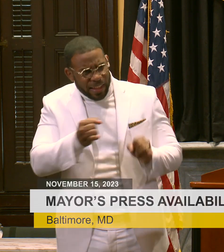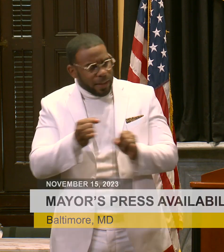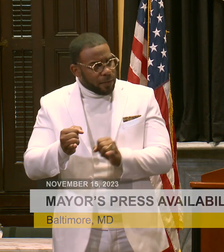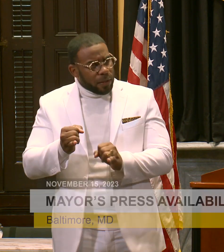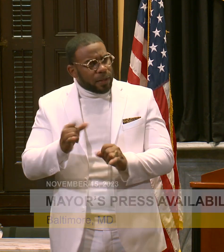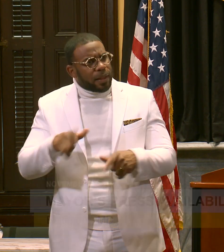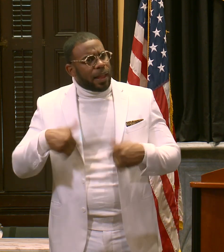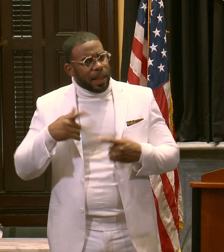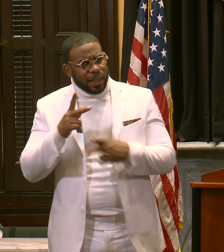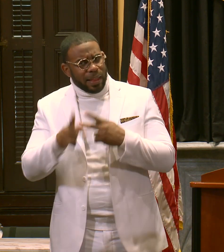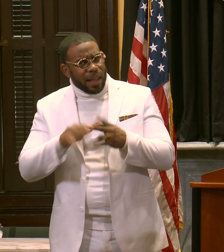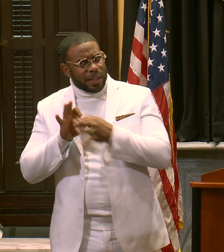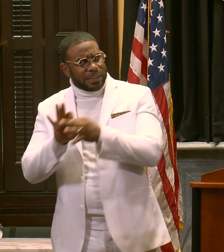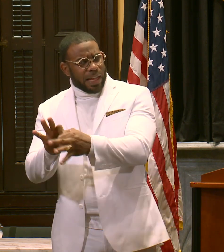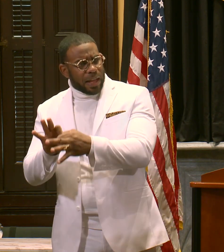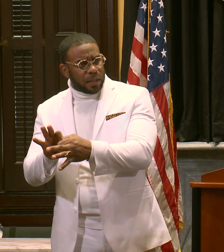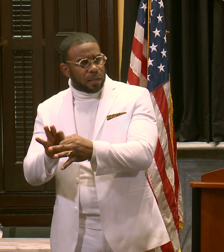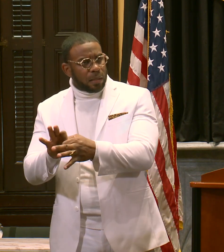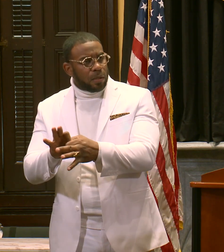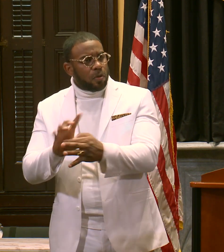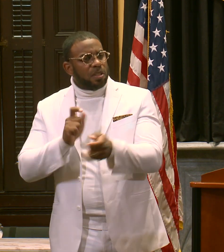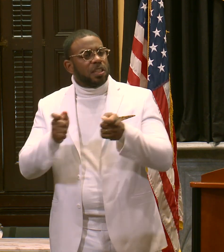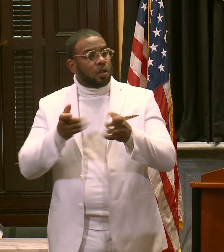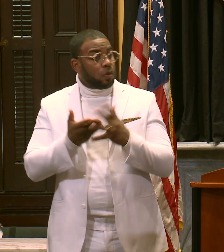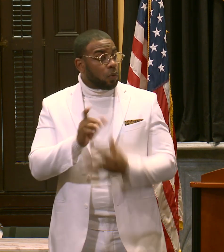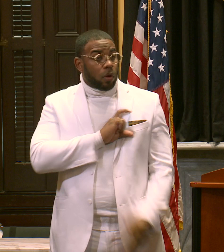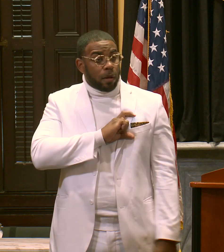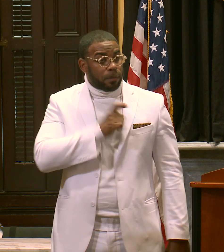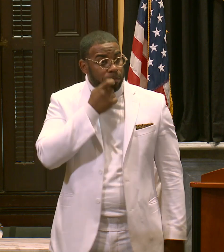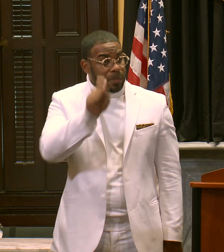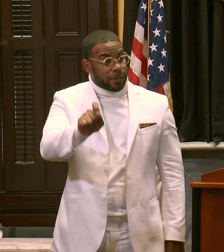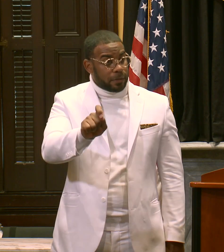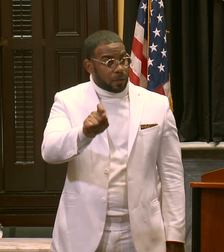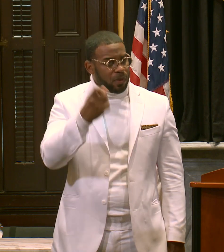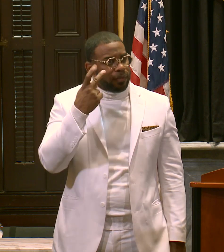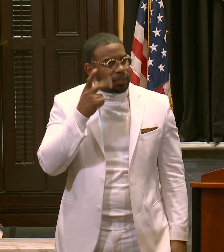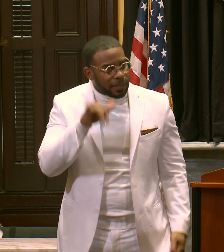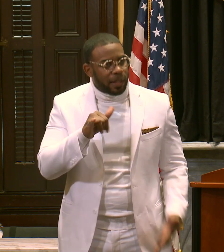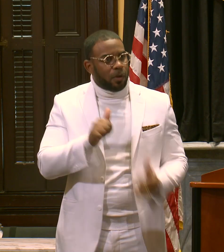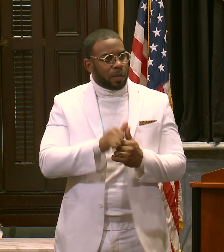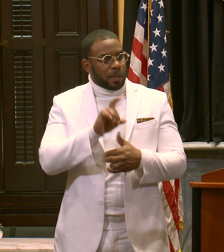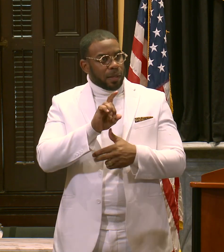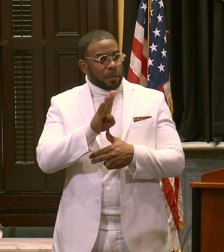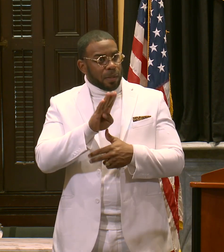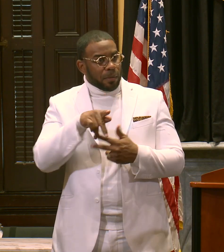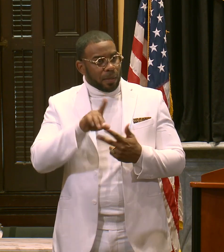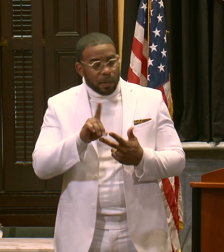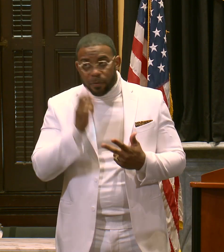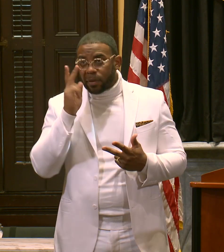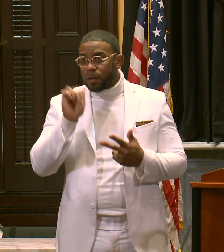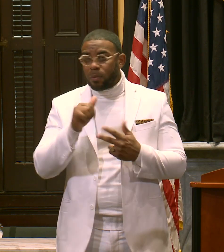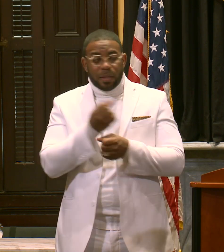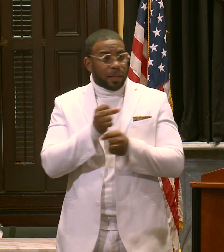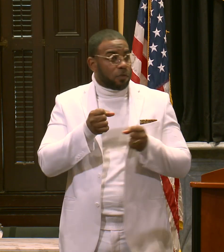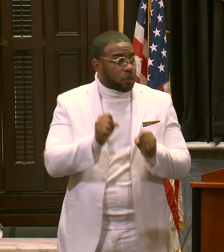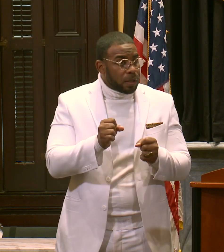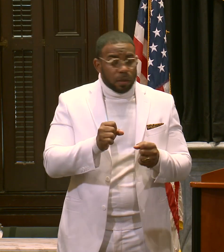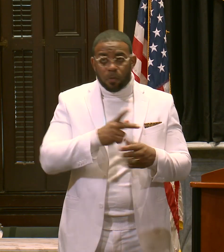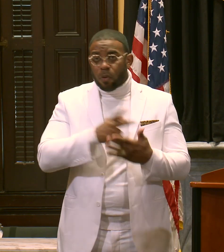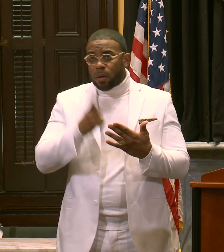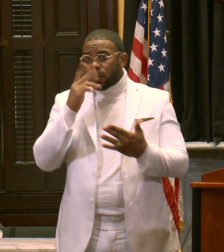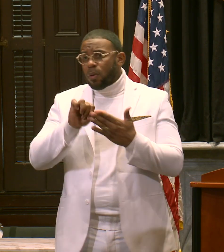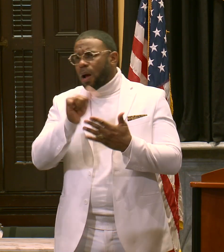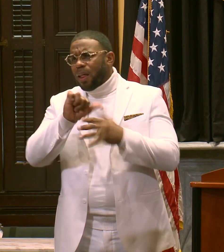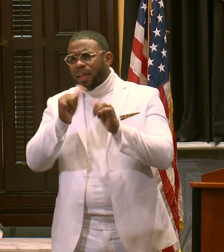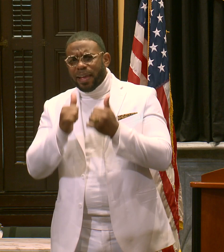individual that has those kind of ties will be dealt with through law enforcement. We've seen that with BPD. We've seen that with Safe Streets. We've seen that with